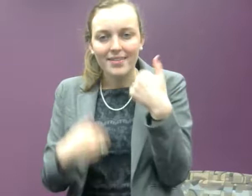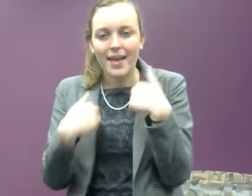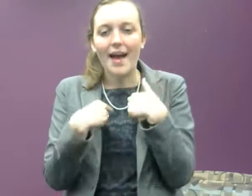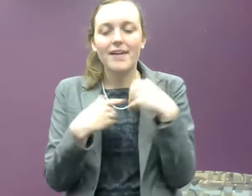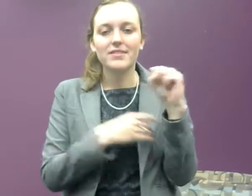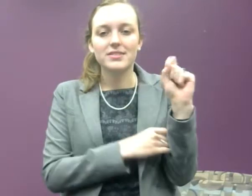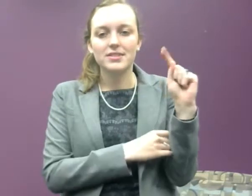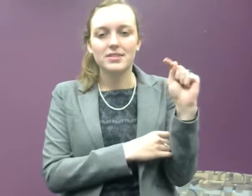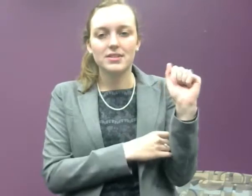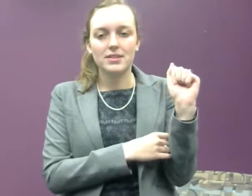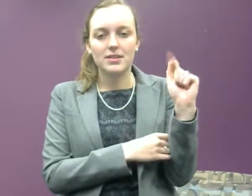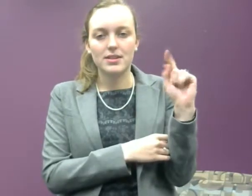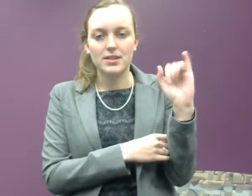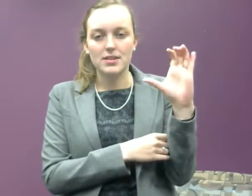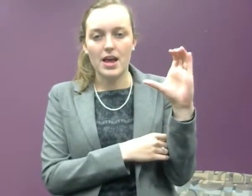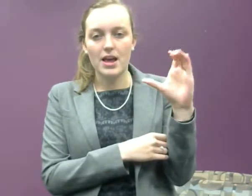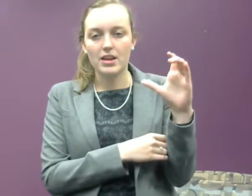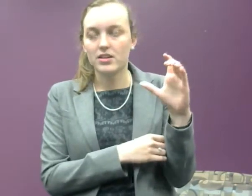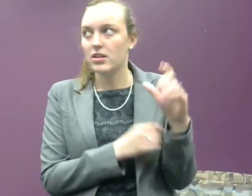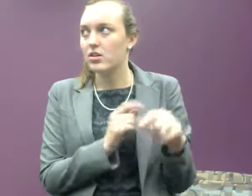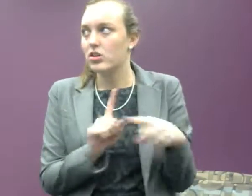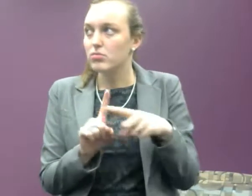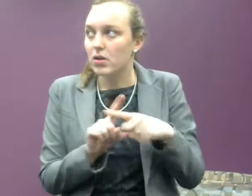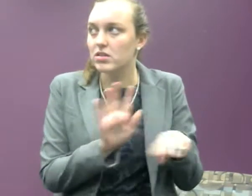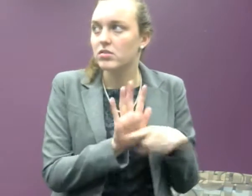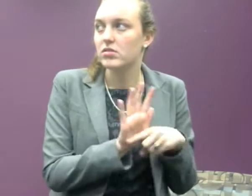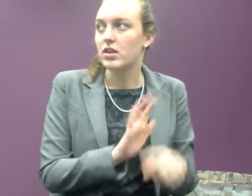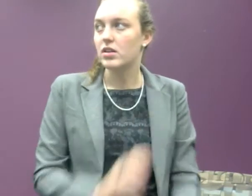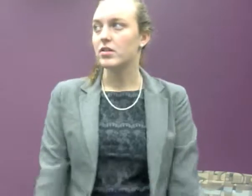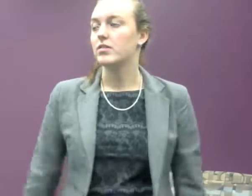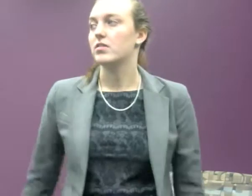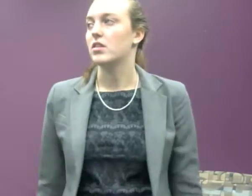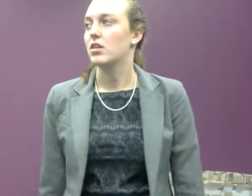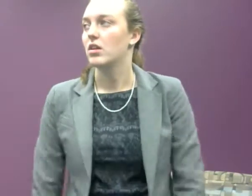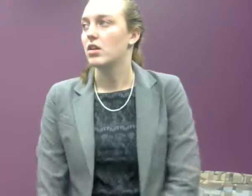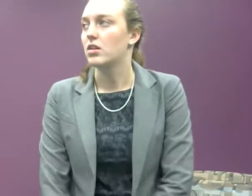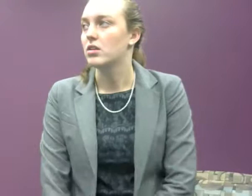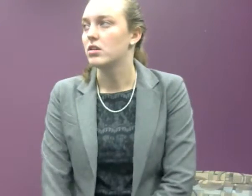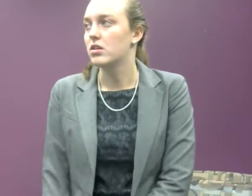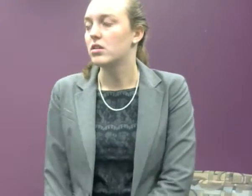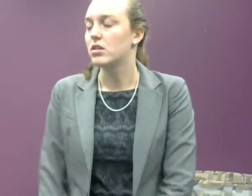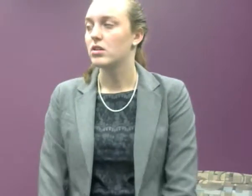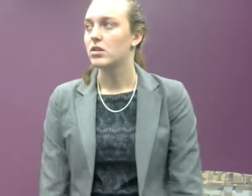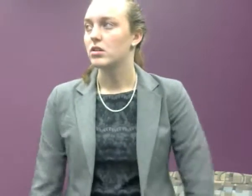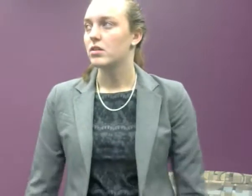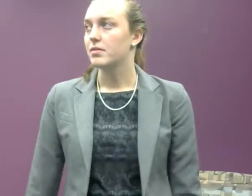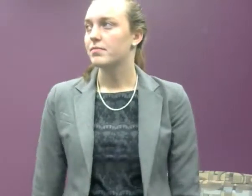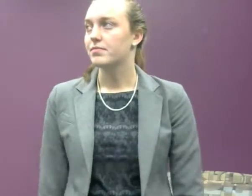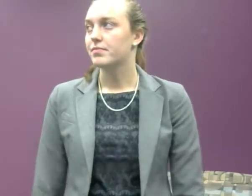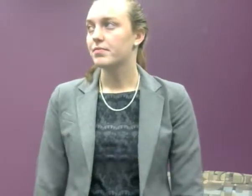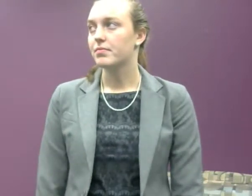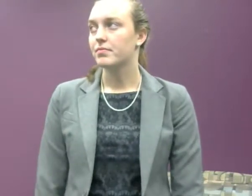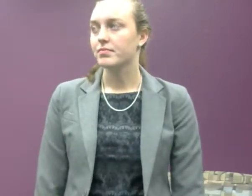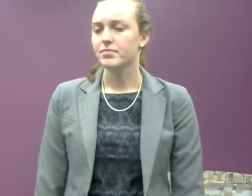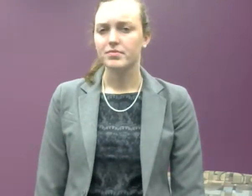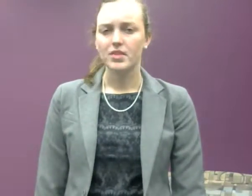here. There's a way to glue those two glass slides together if they're dry. But if you've been in the lab working with microscope